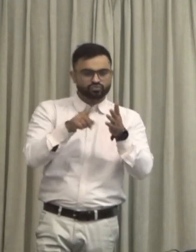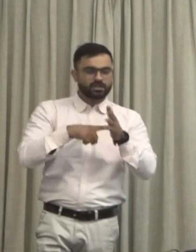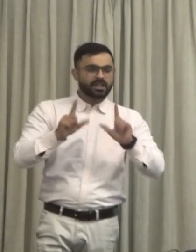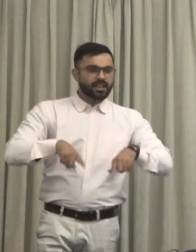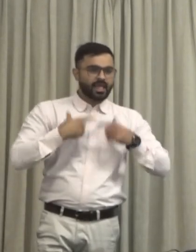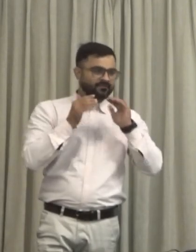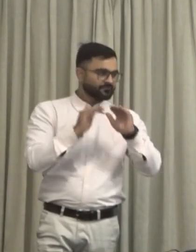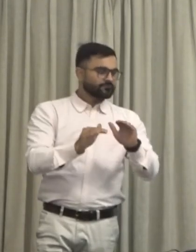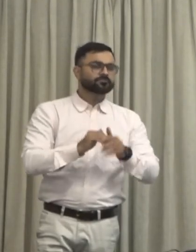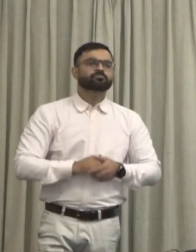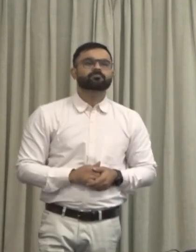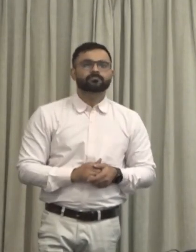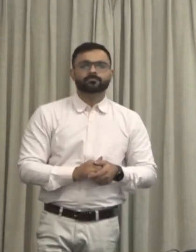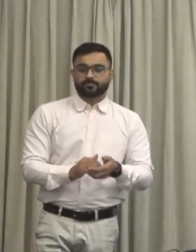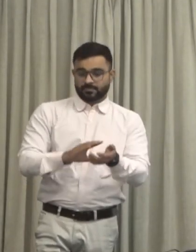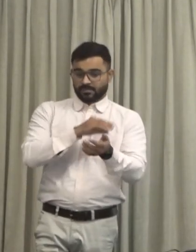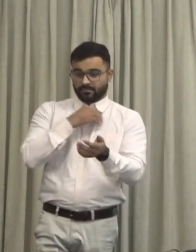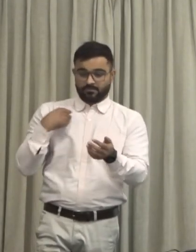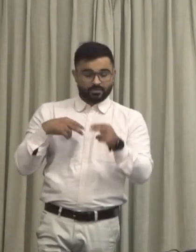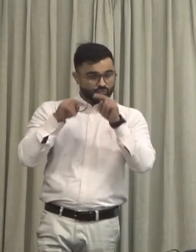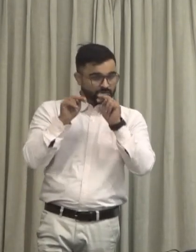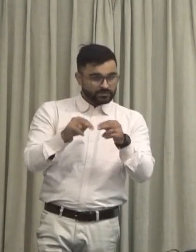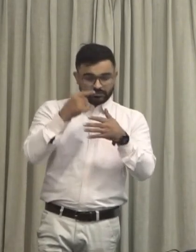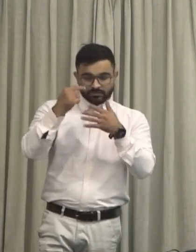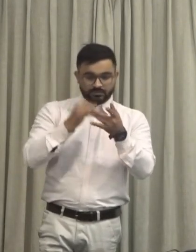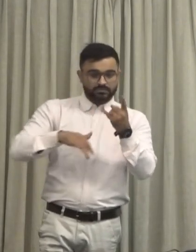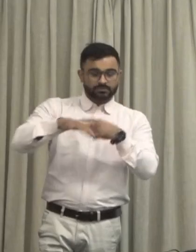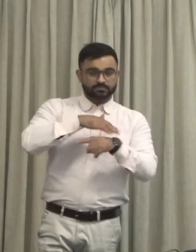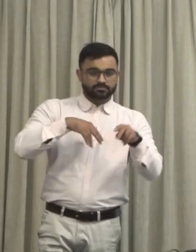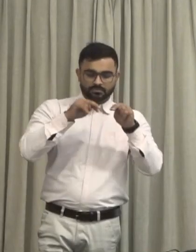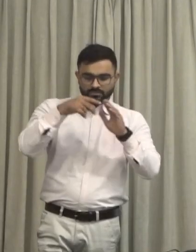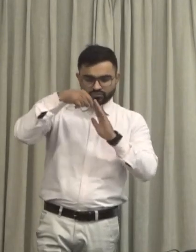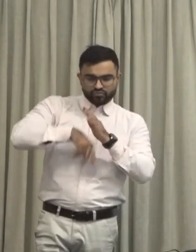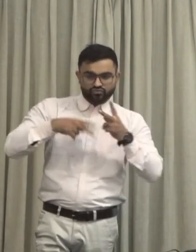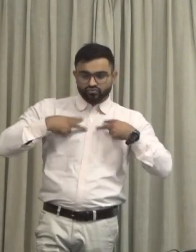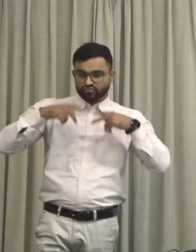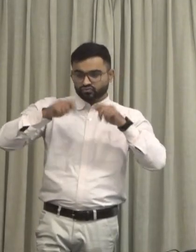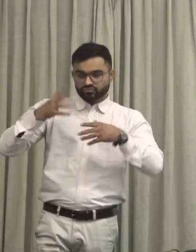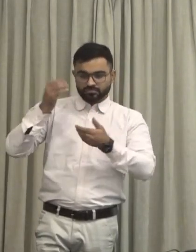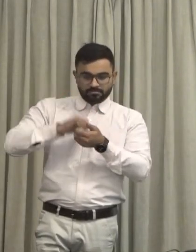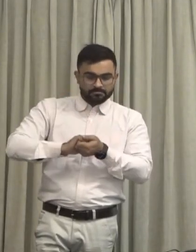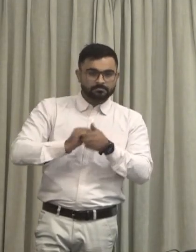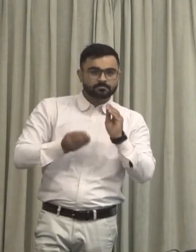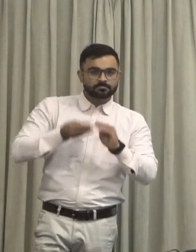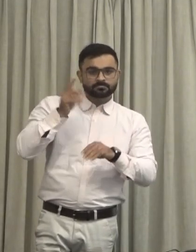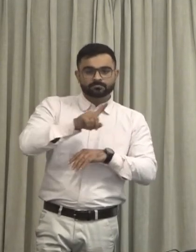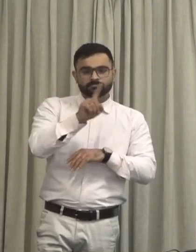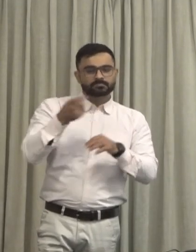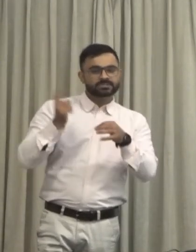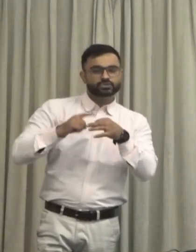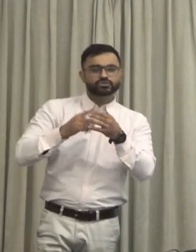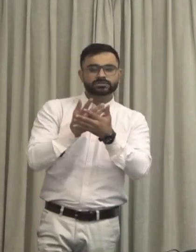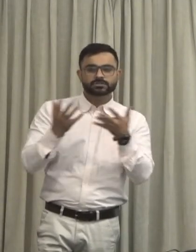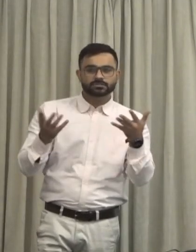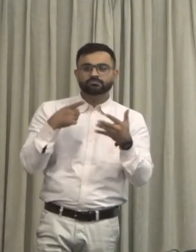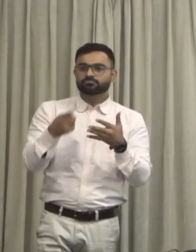life support and was medically required in these circumstances. So we need the court to engage with those kinds of questions as well, and